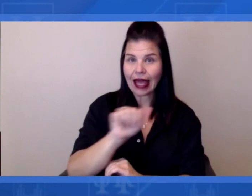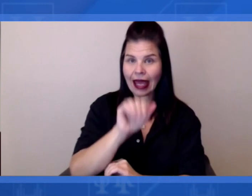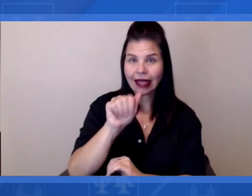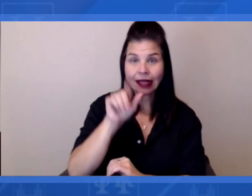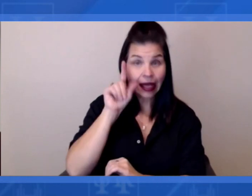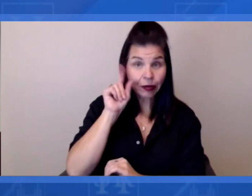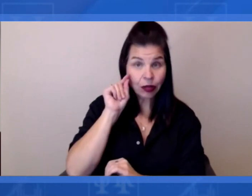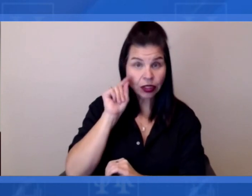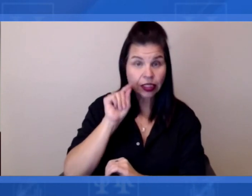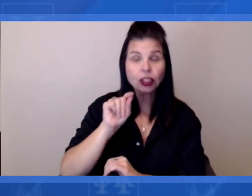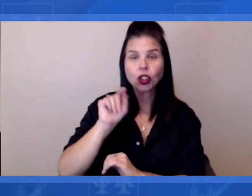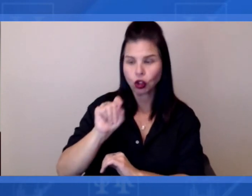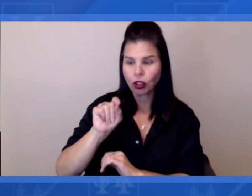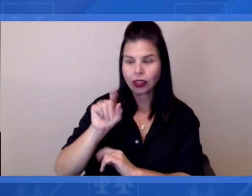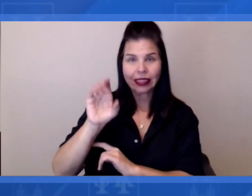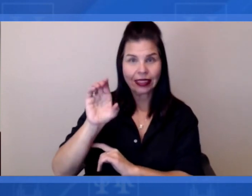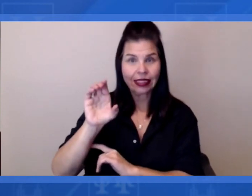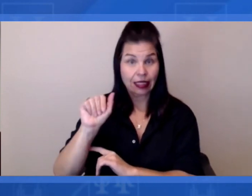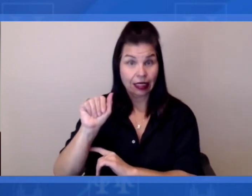ats@hamilton.ca.